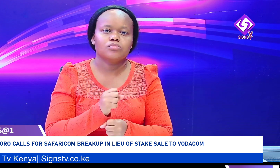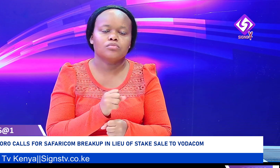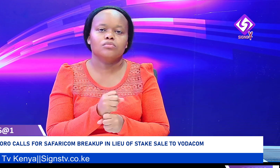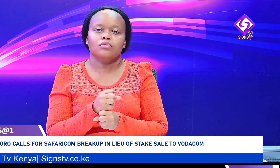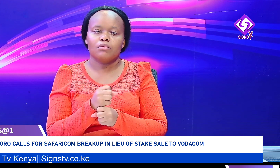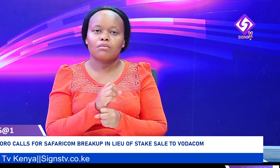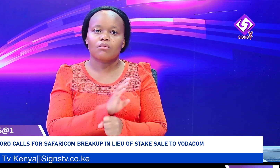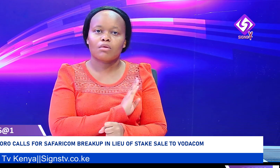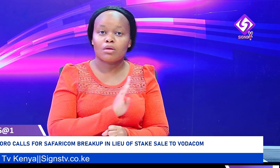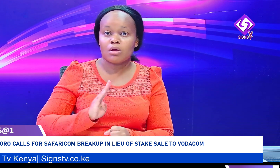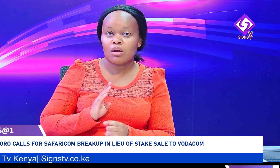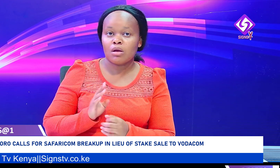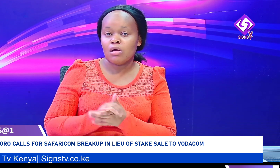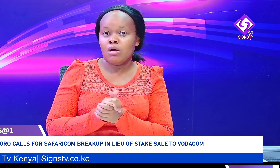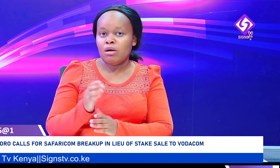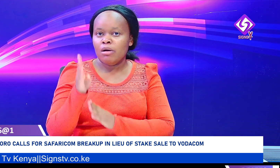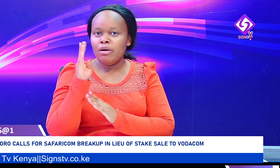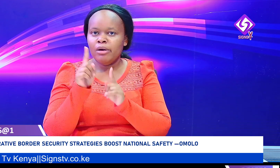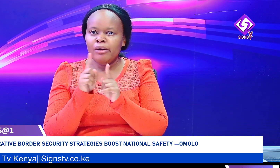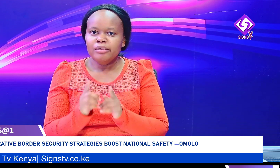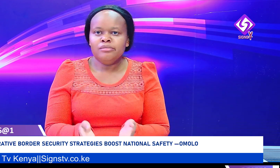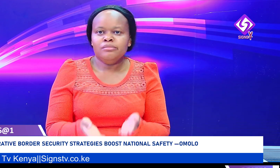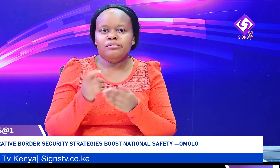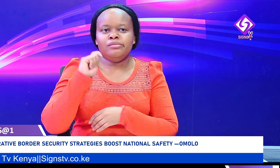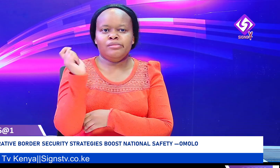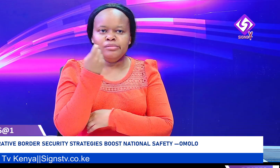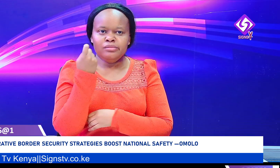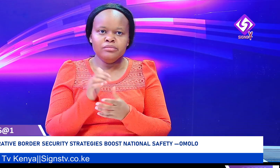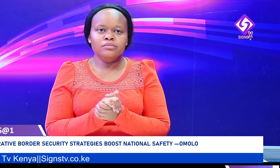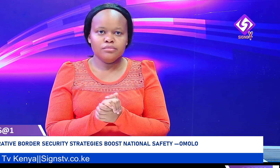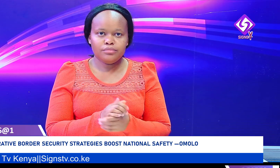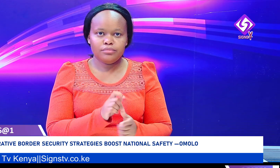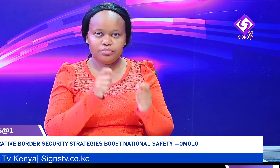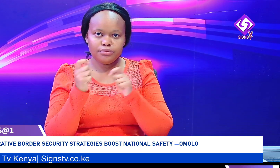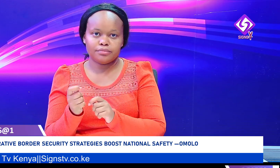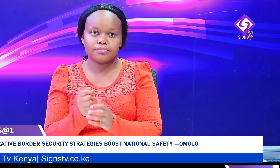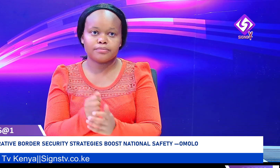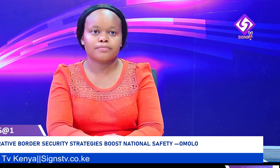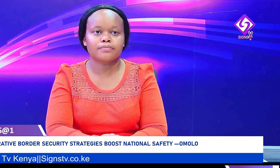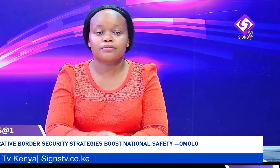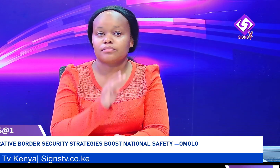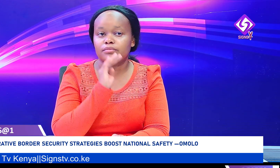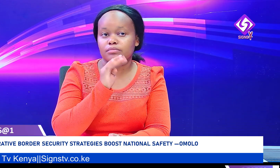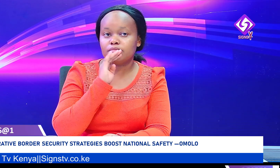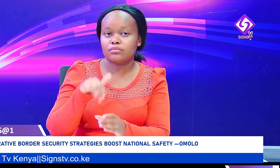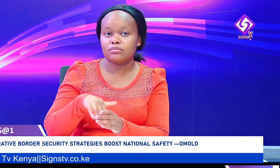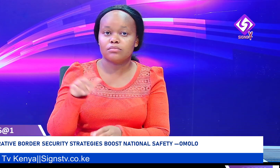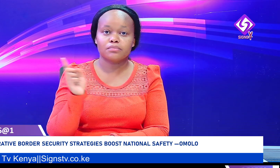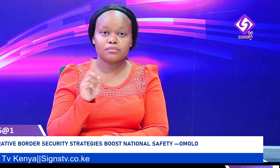approaches to emergency response have significantly strengthened border security and improved Kenyans' capacity